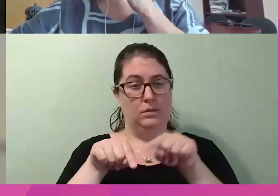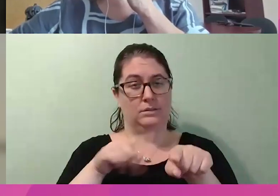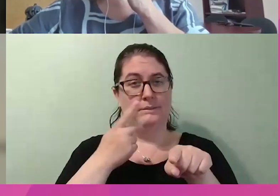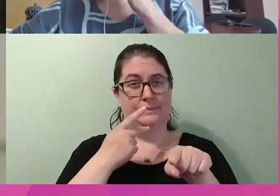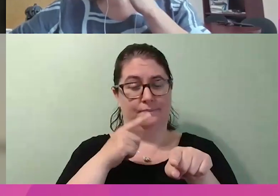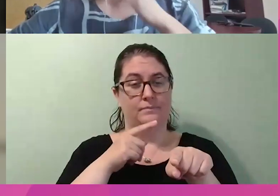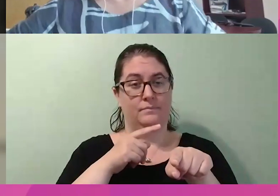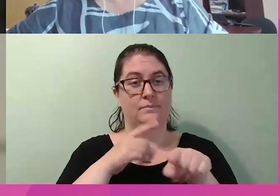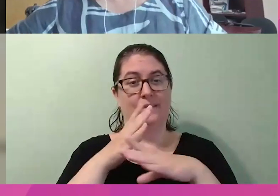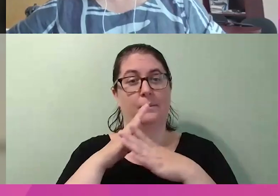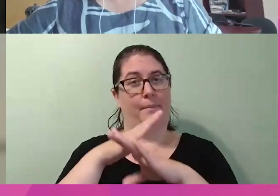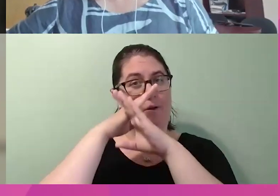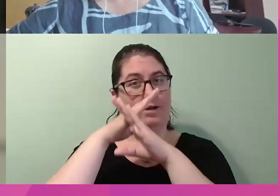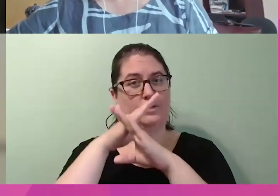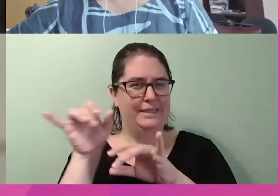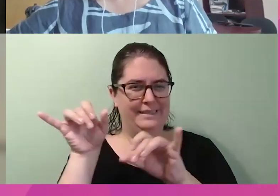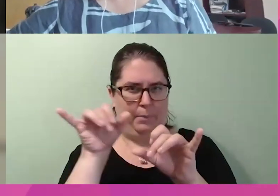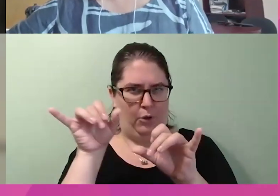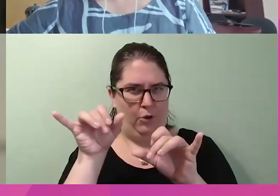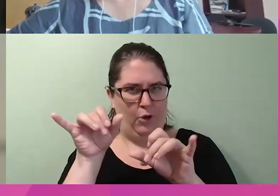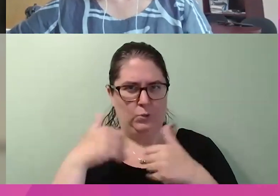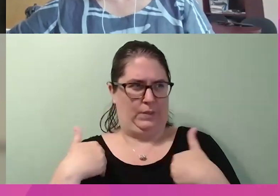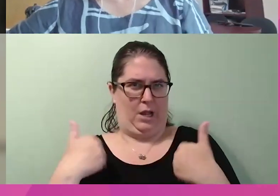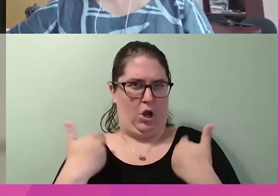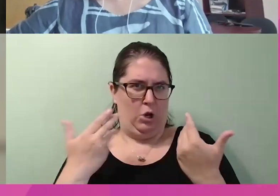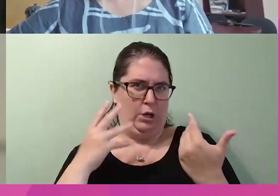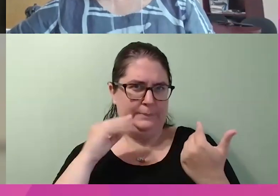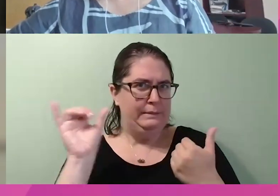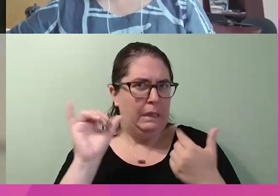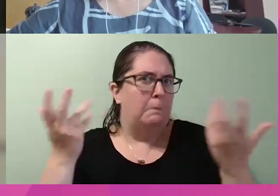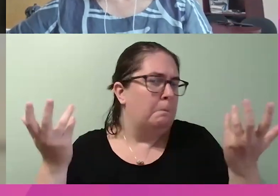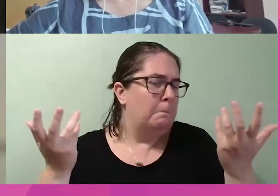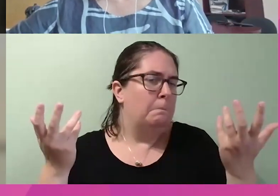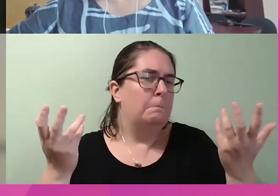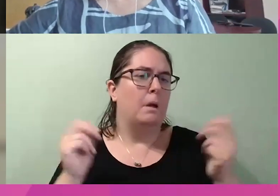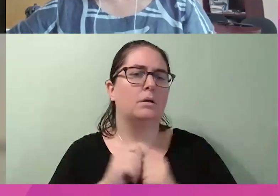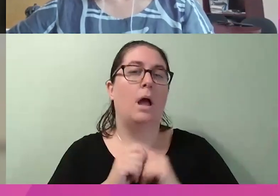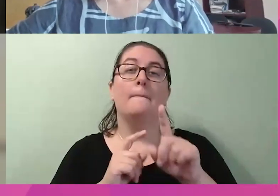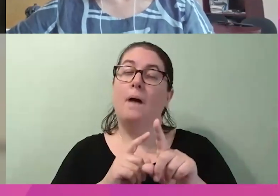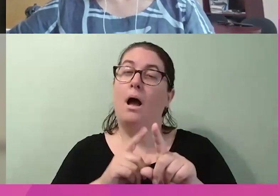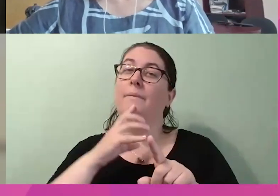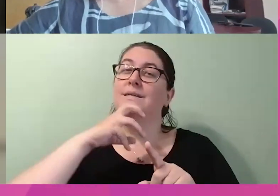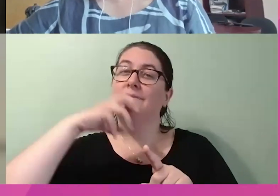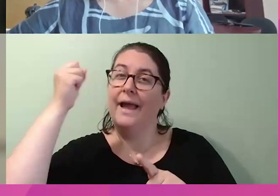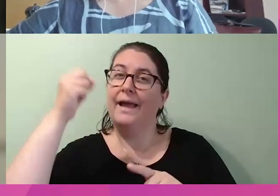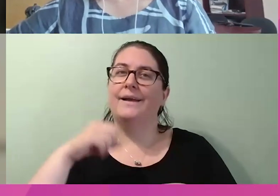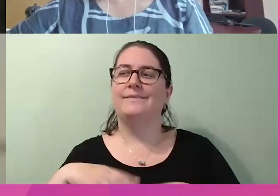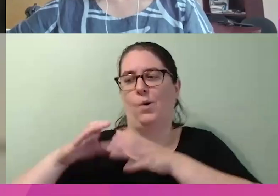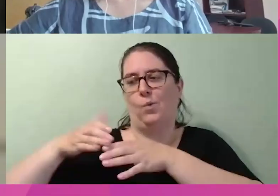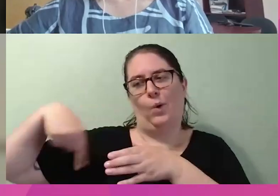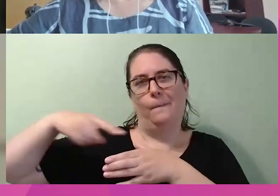face. Some of these are very similar to what younger women might face, but because of age and cohort